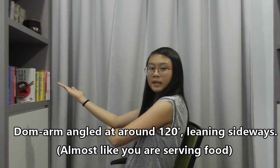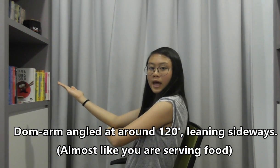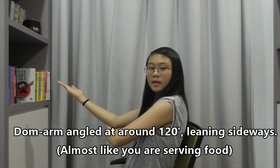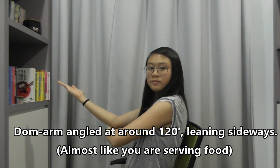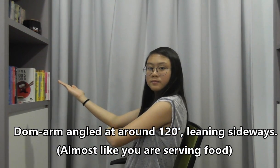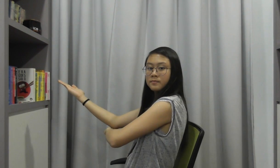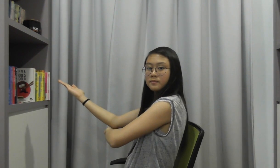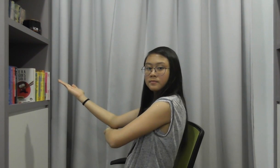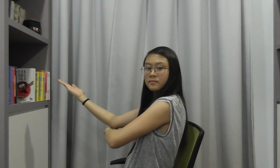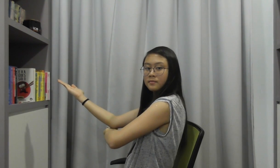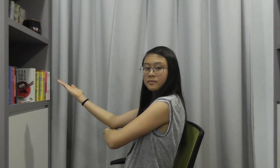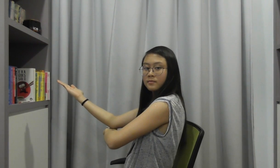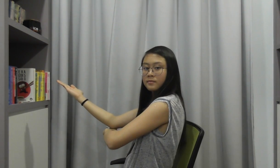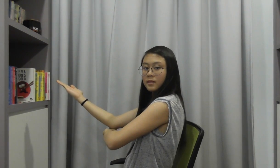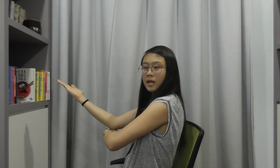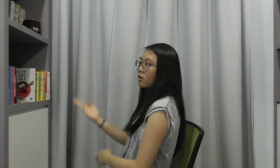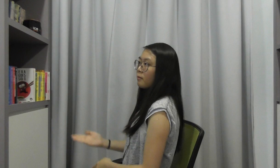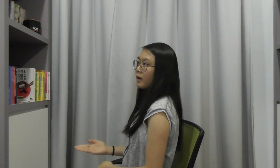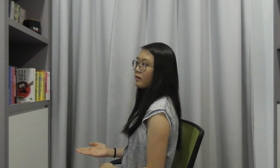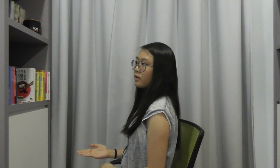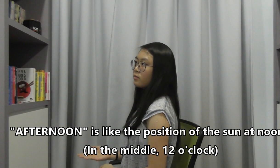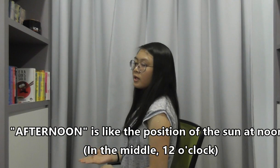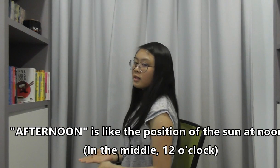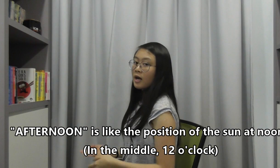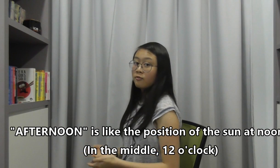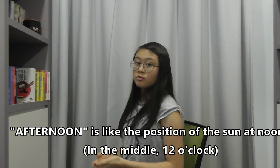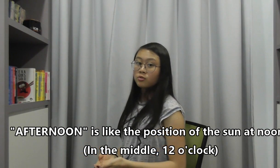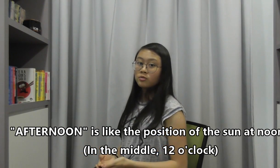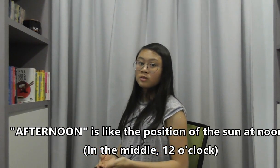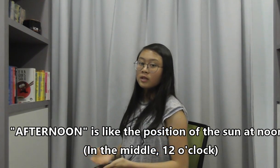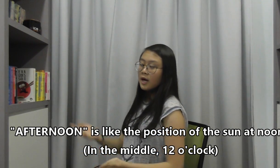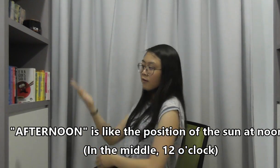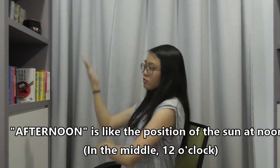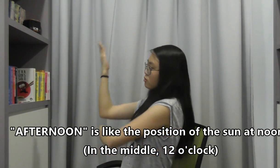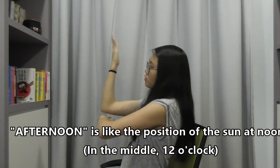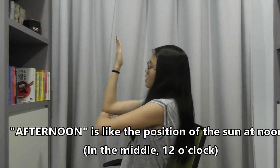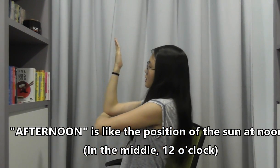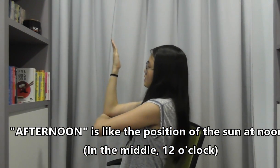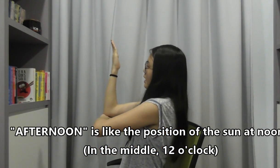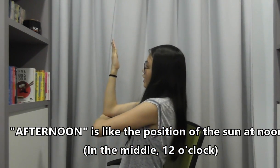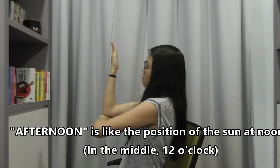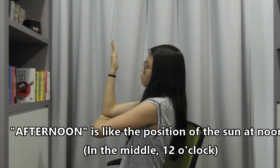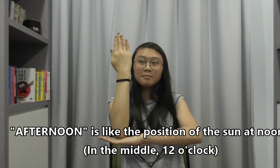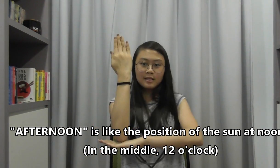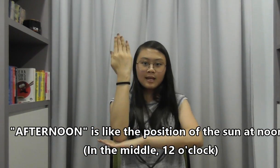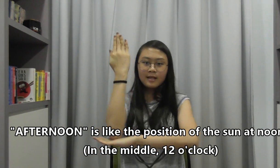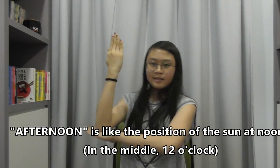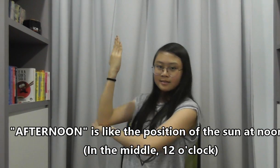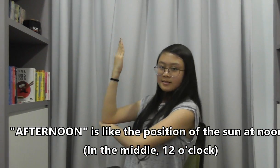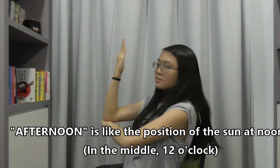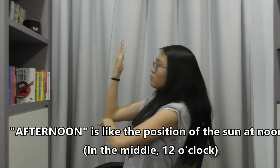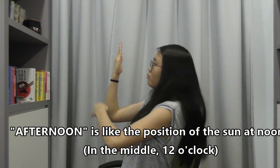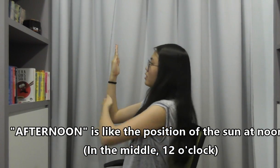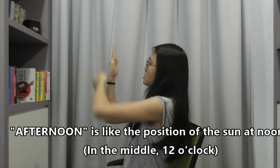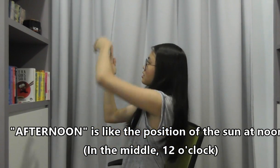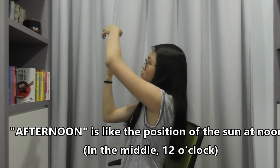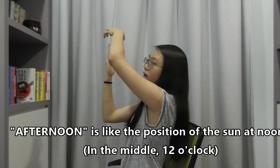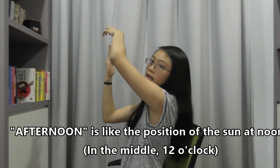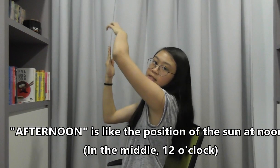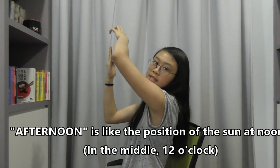that. In comparing with afternoon, afternoon is like the midday, which is where the